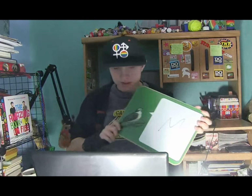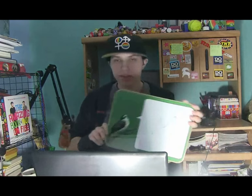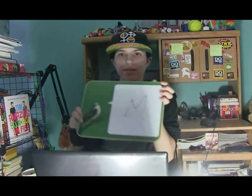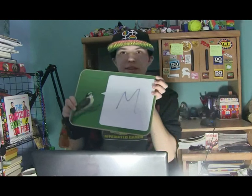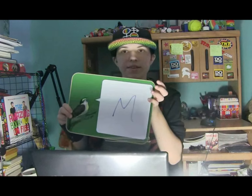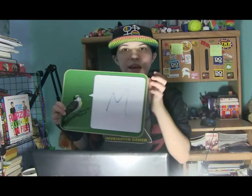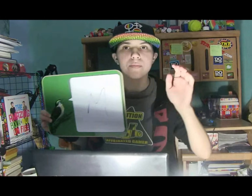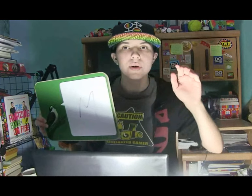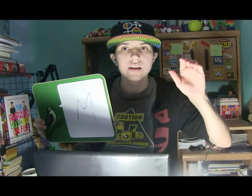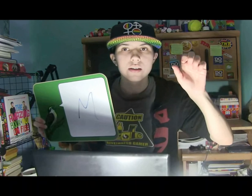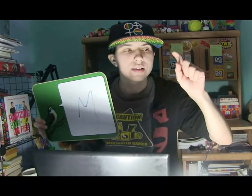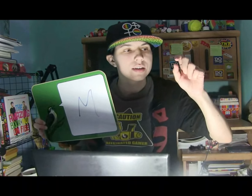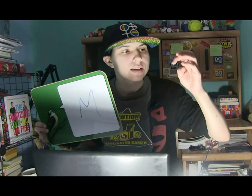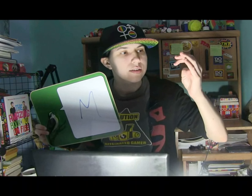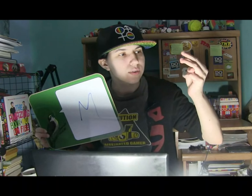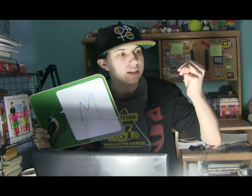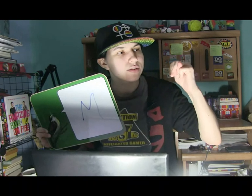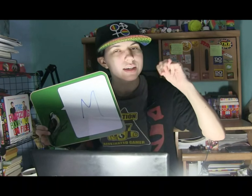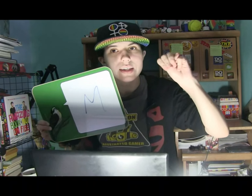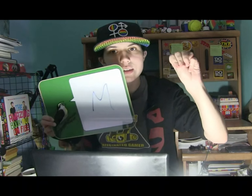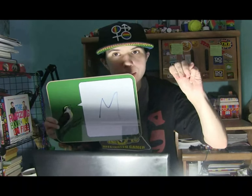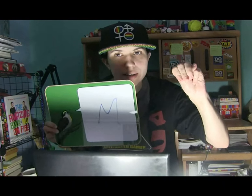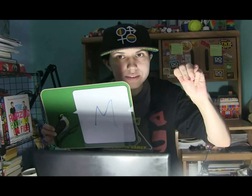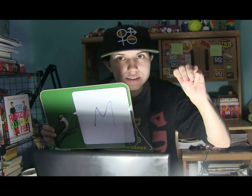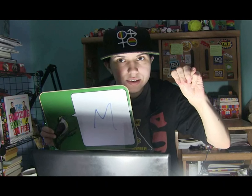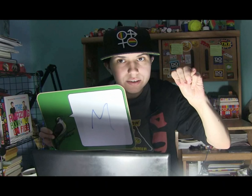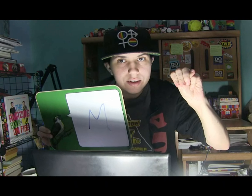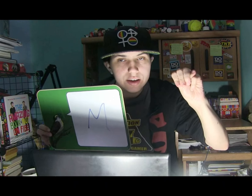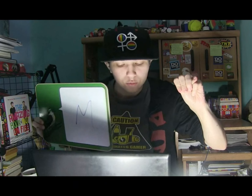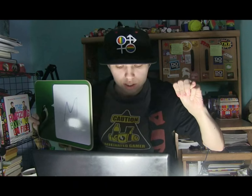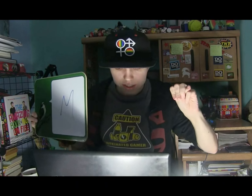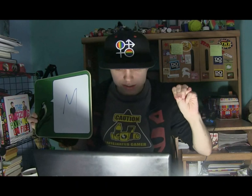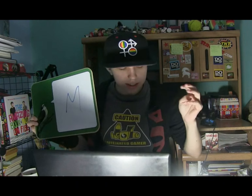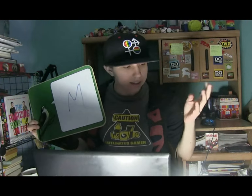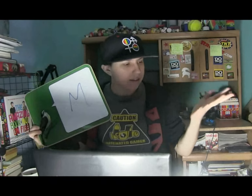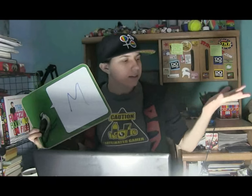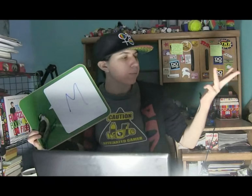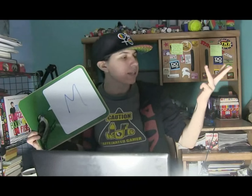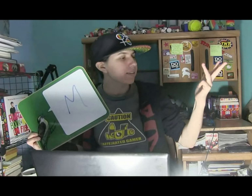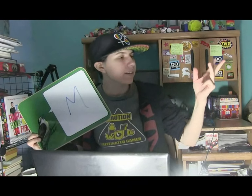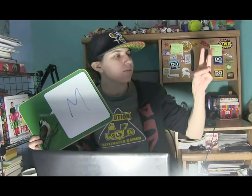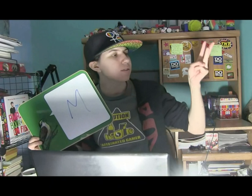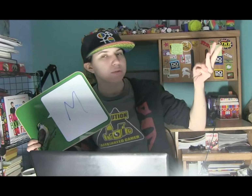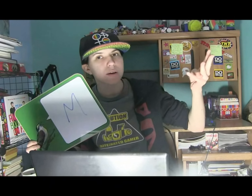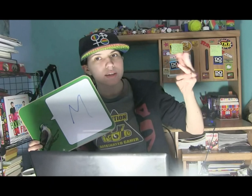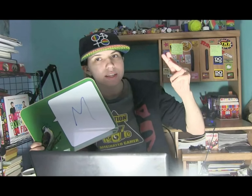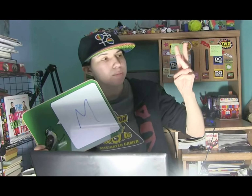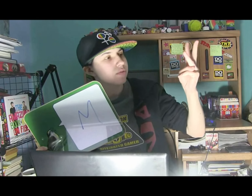This is M. What it looks like is this. What it is your pinky's down, your thumb's on top of it,